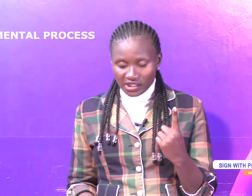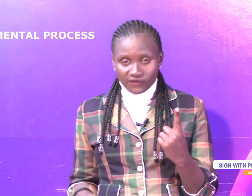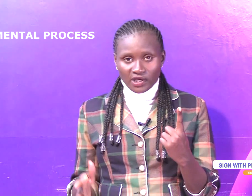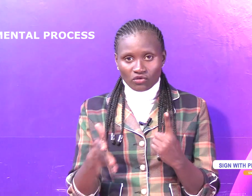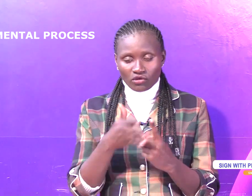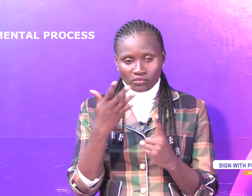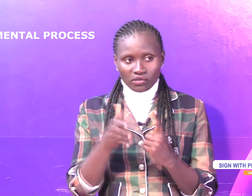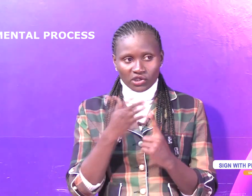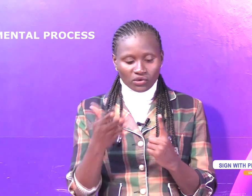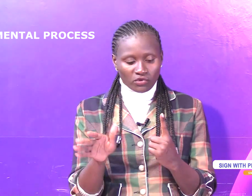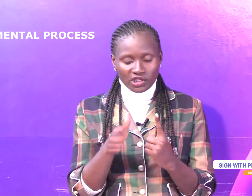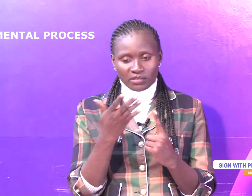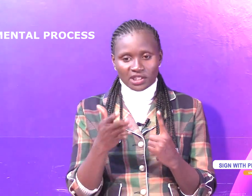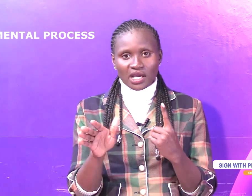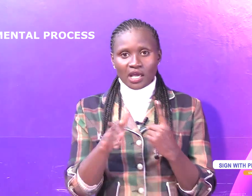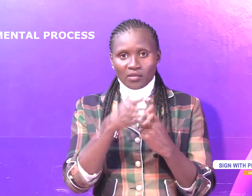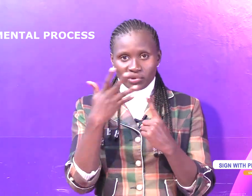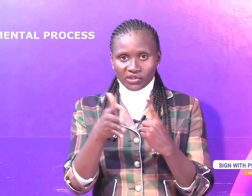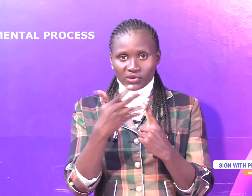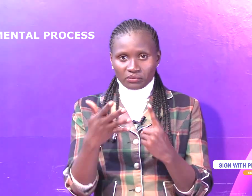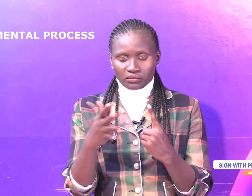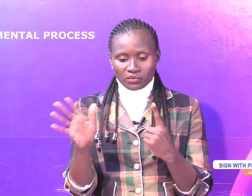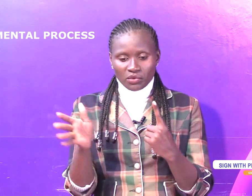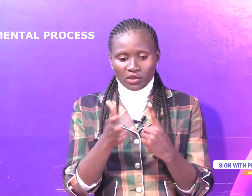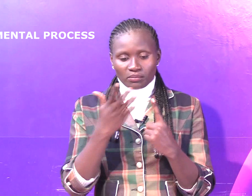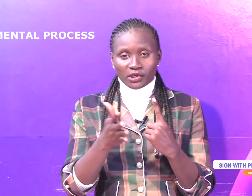you presume, you tap it here, presume.